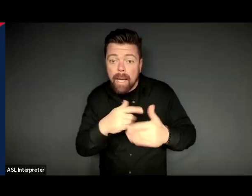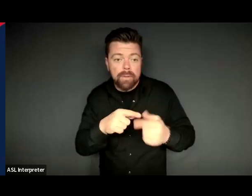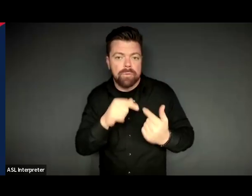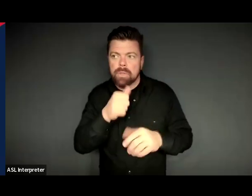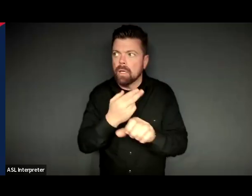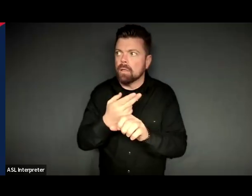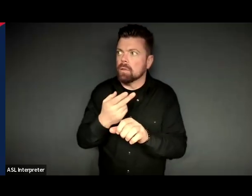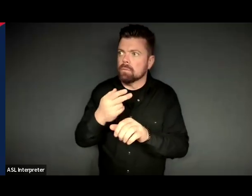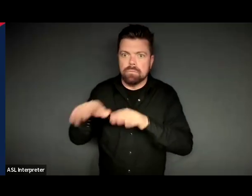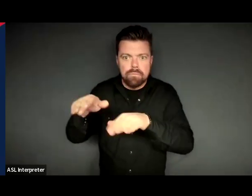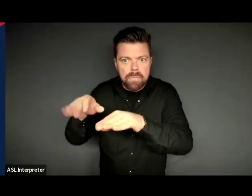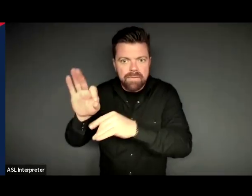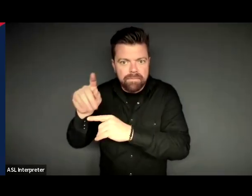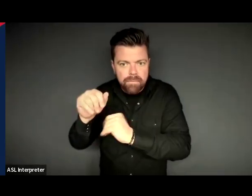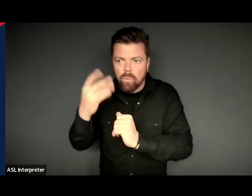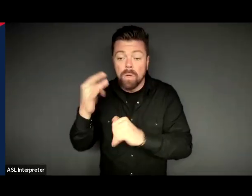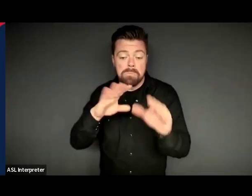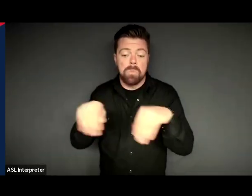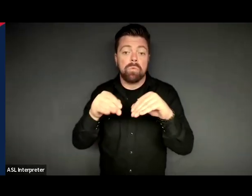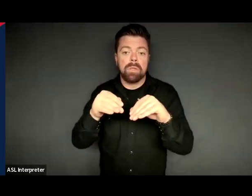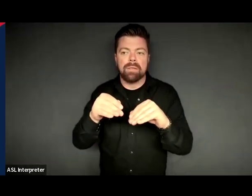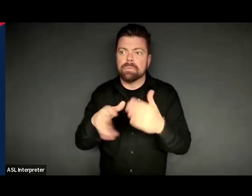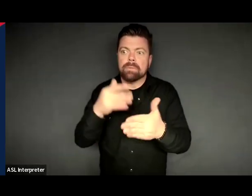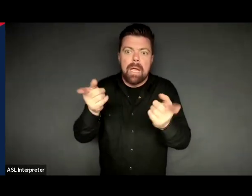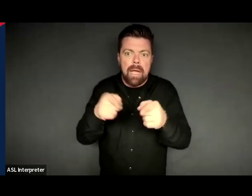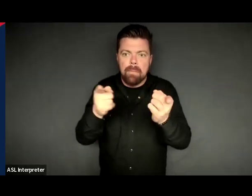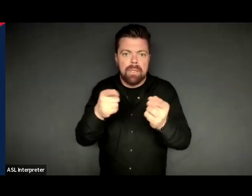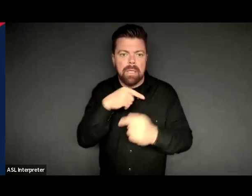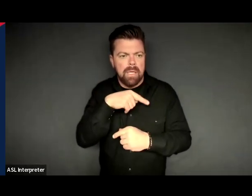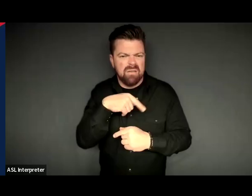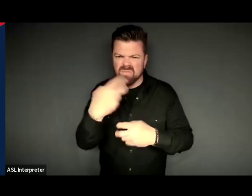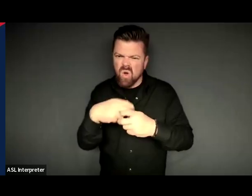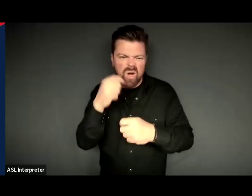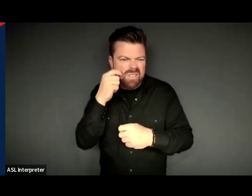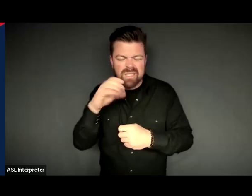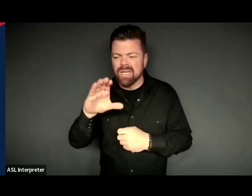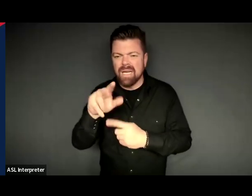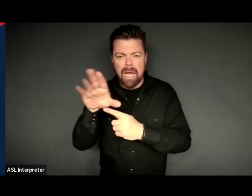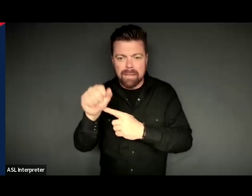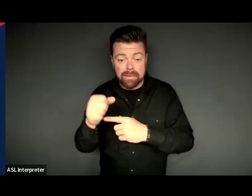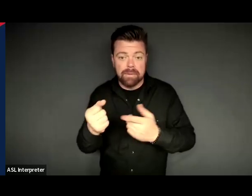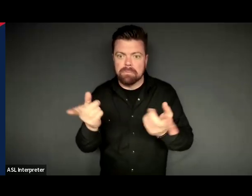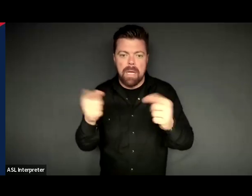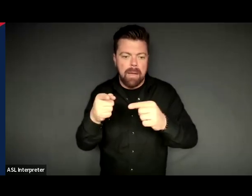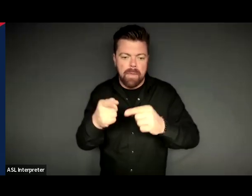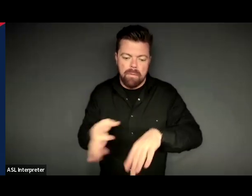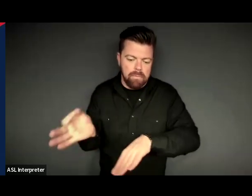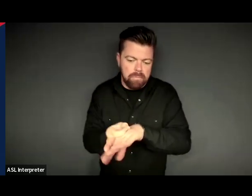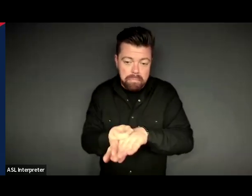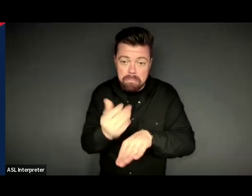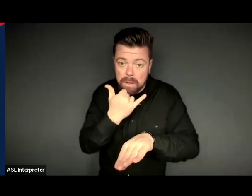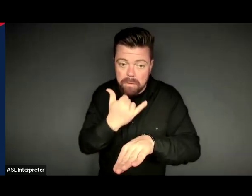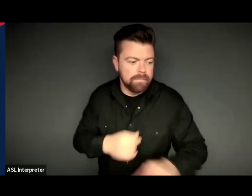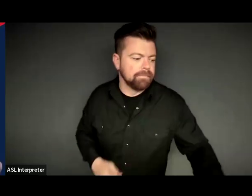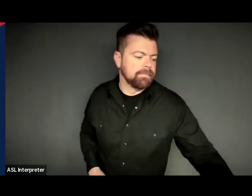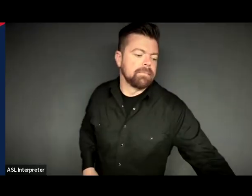mobility. Sometimes people will get calluses, and people say, "Oh, I'm going to get that down." If